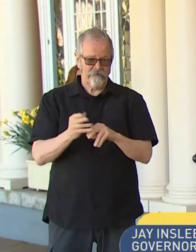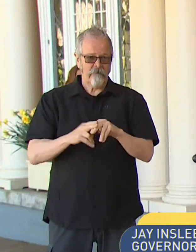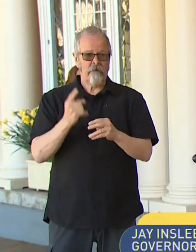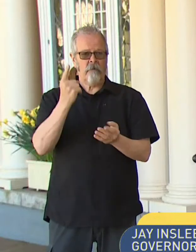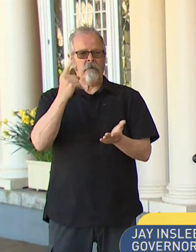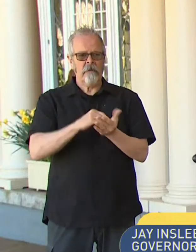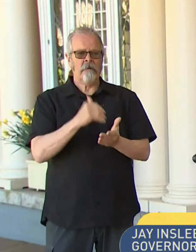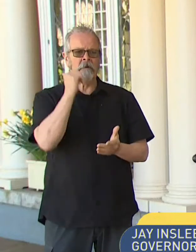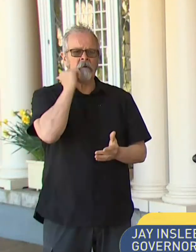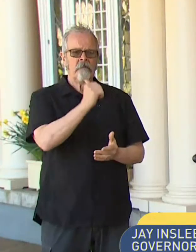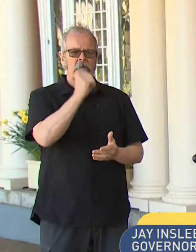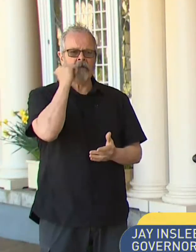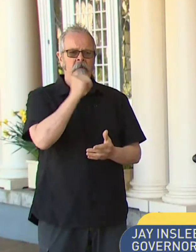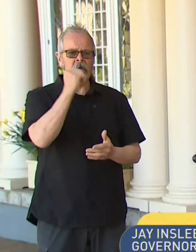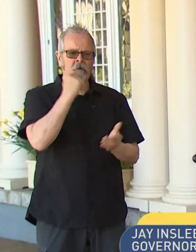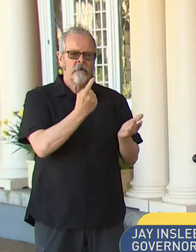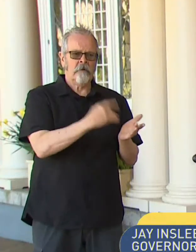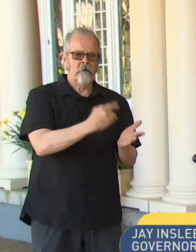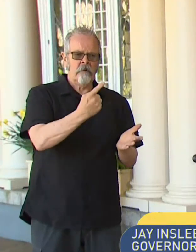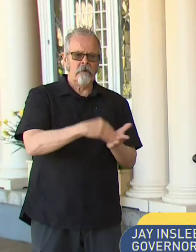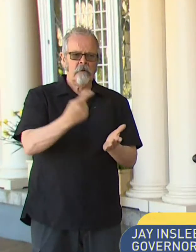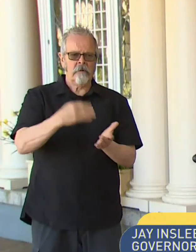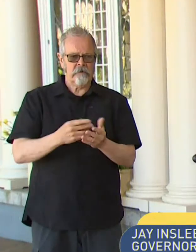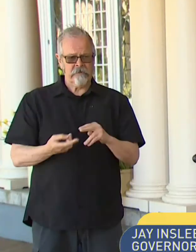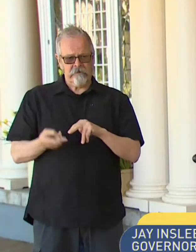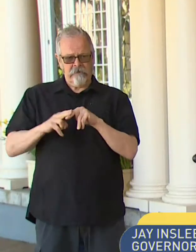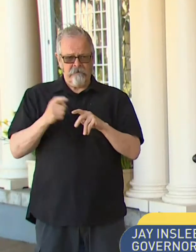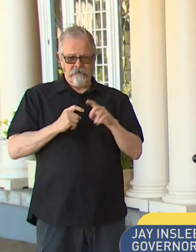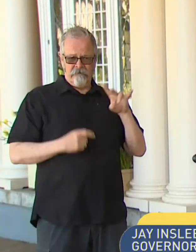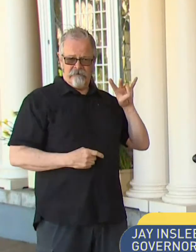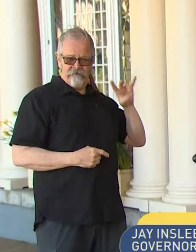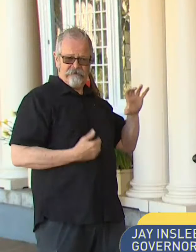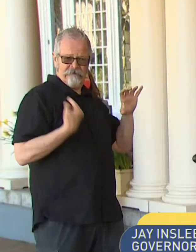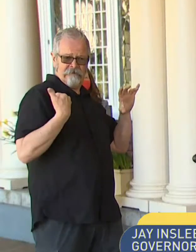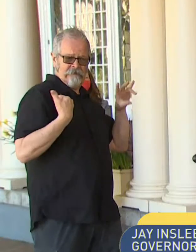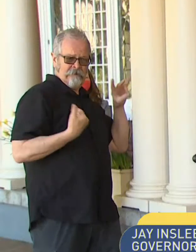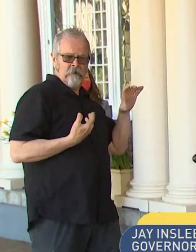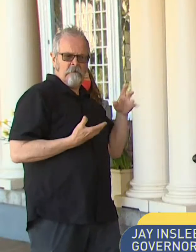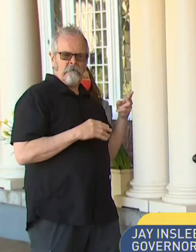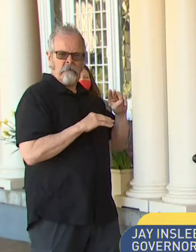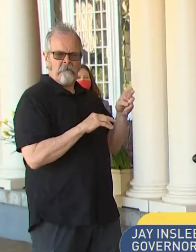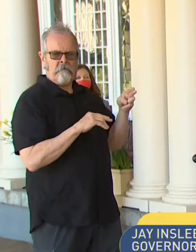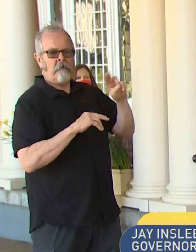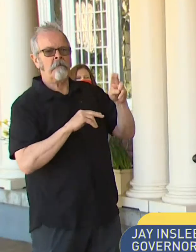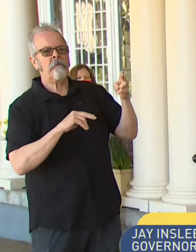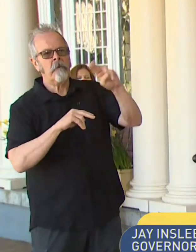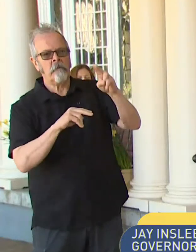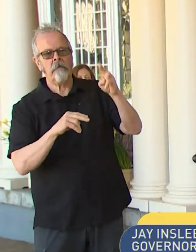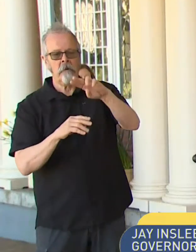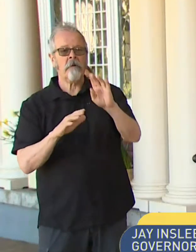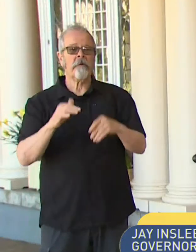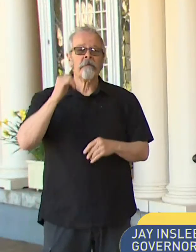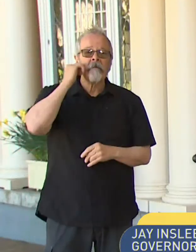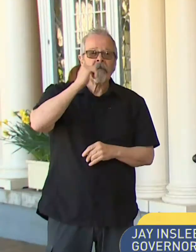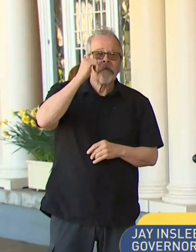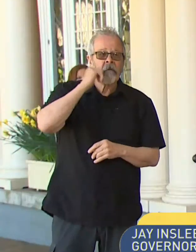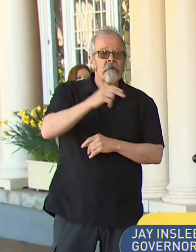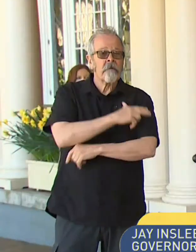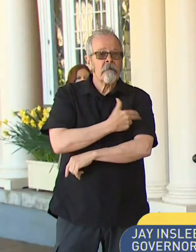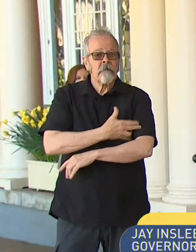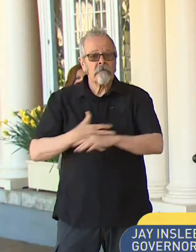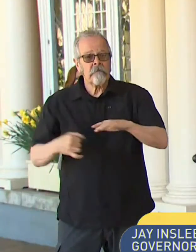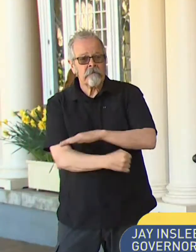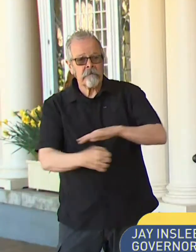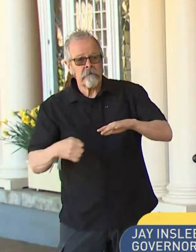a day. That's up from 700 a day in February. Daily hospitalizations last month were in the